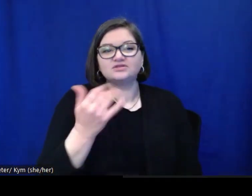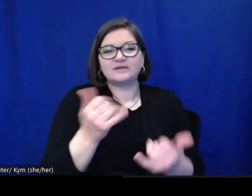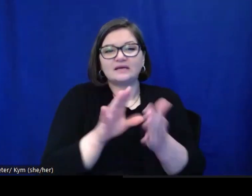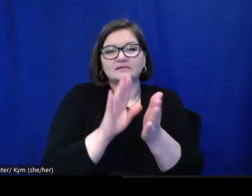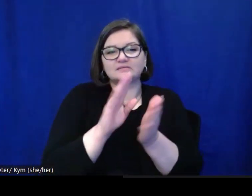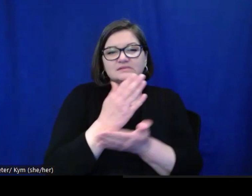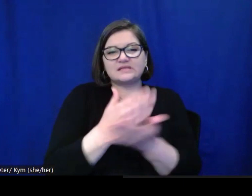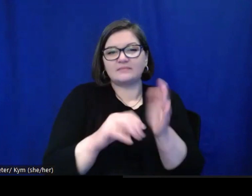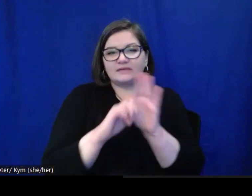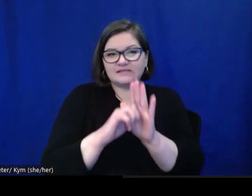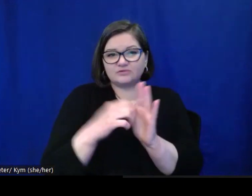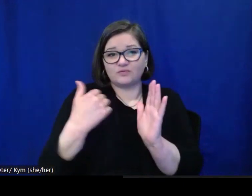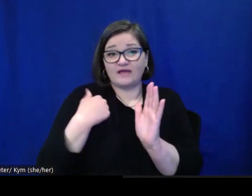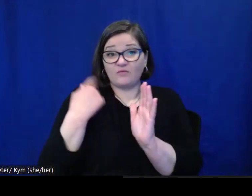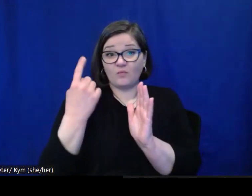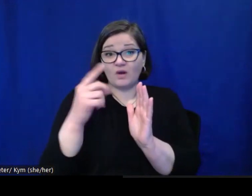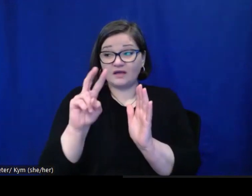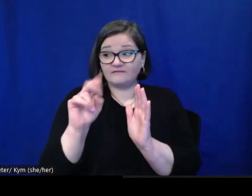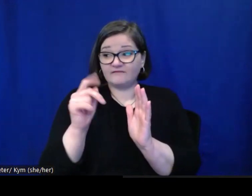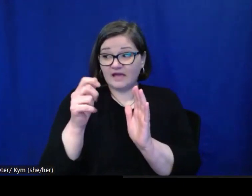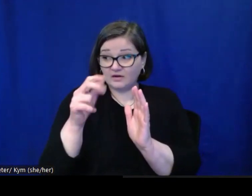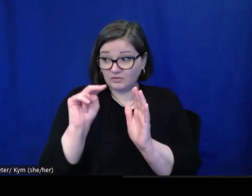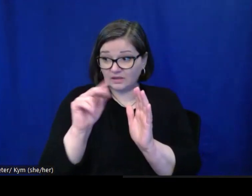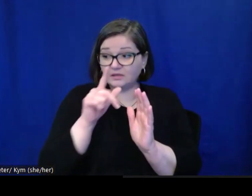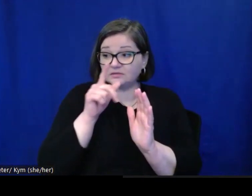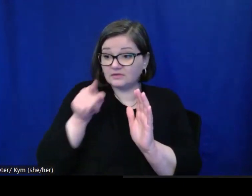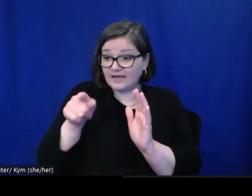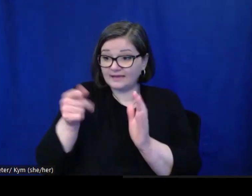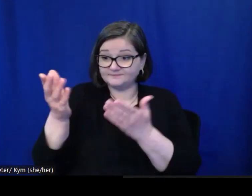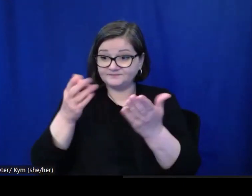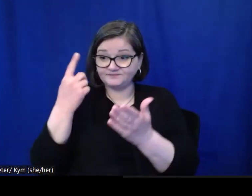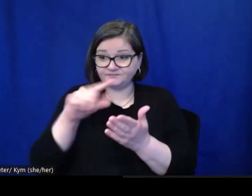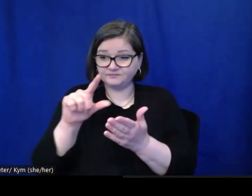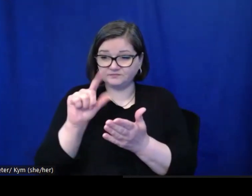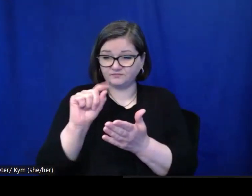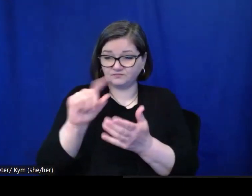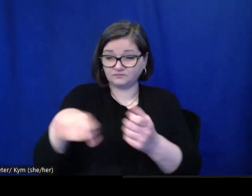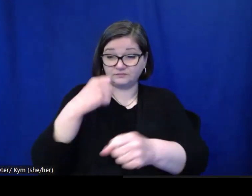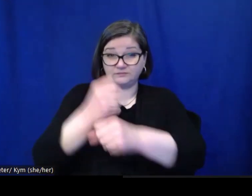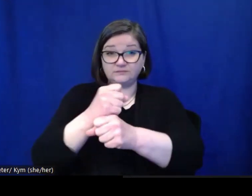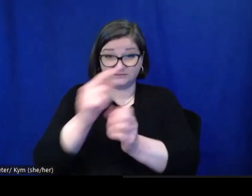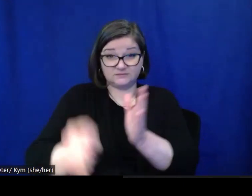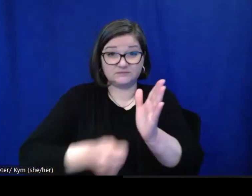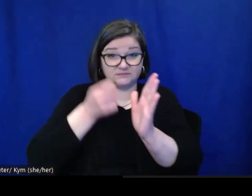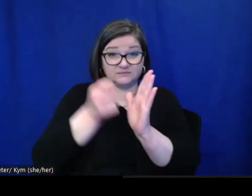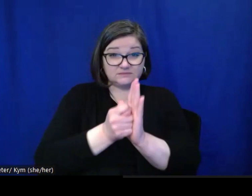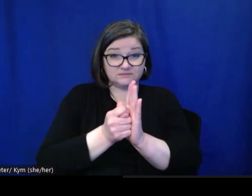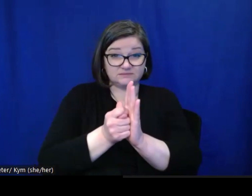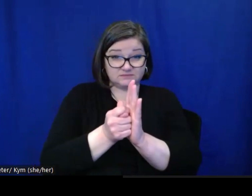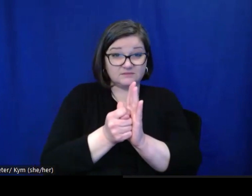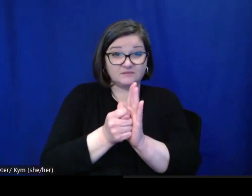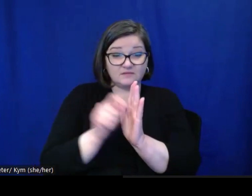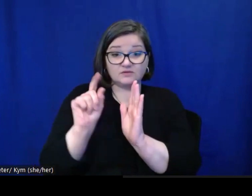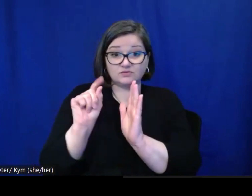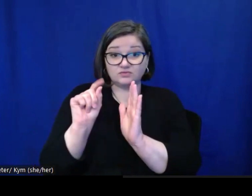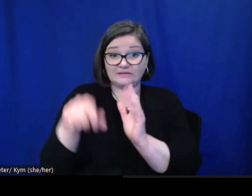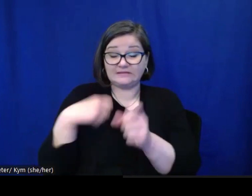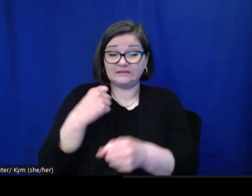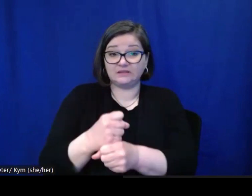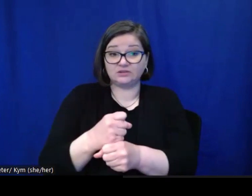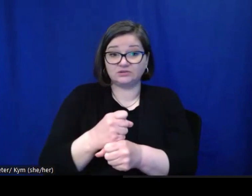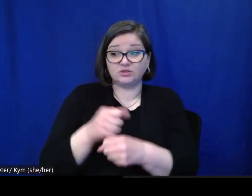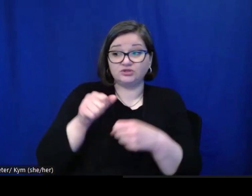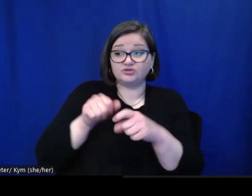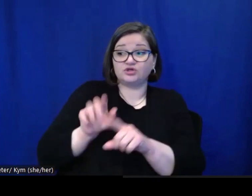a veteran who served for a 20-year period of time. And during his